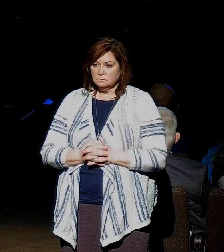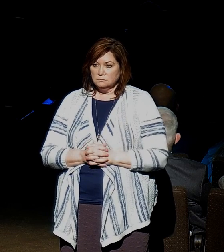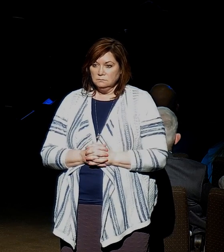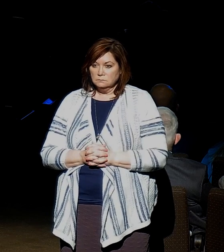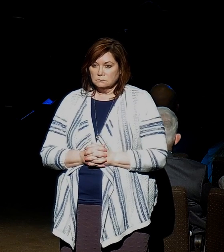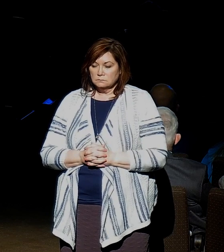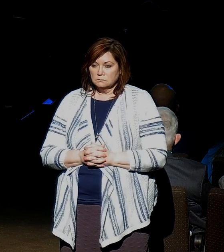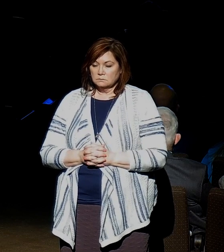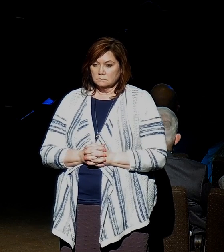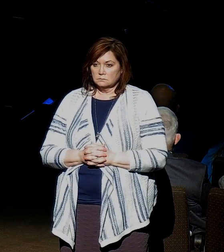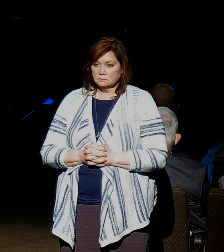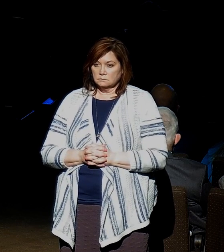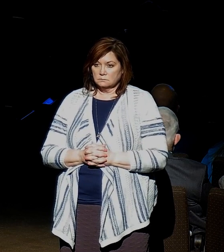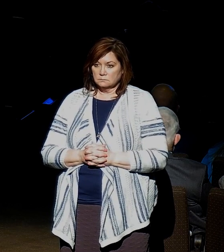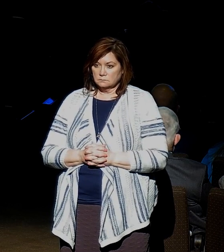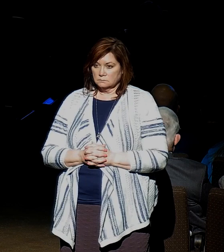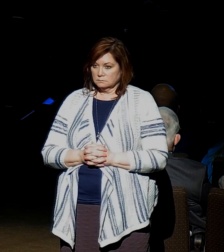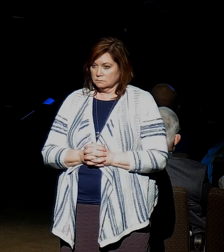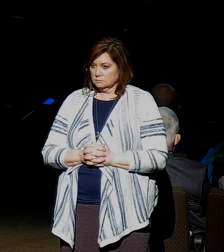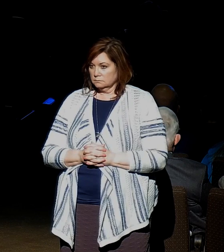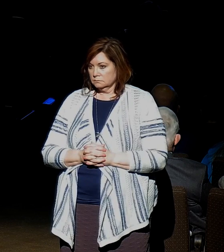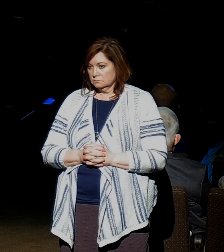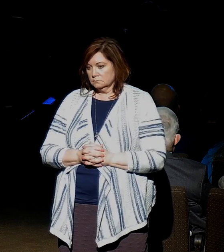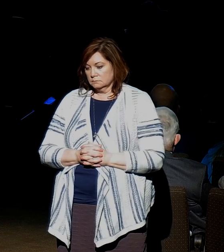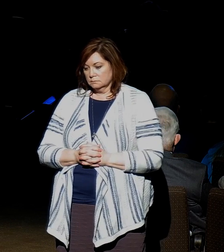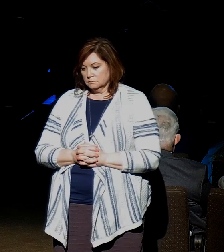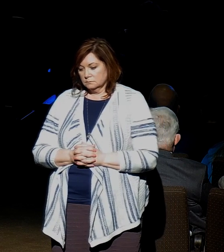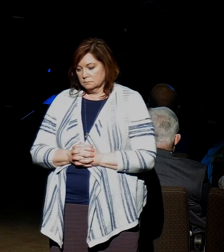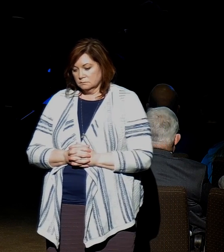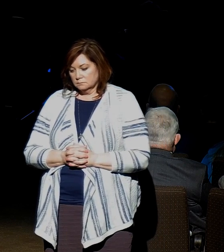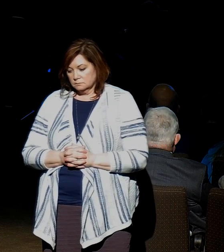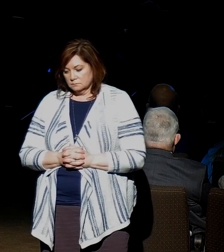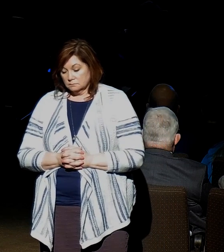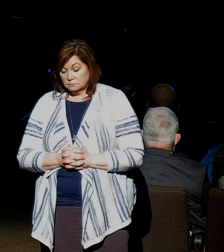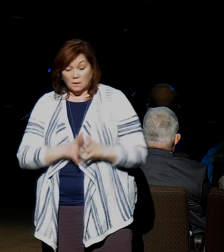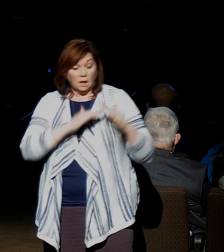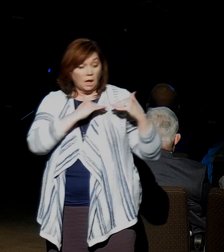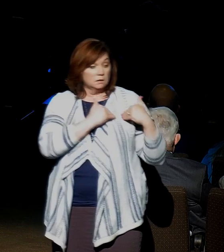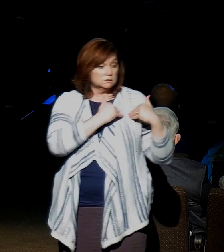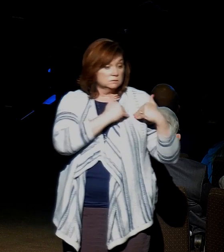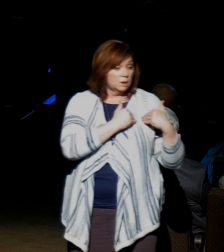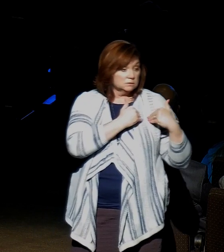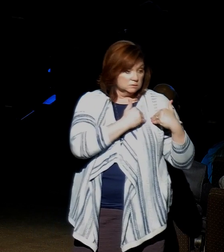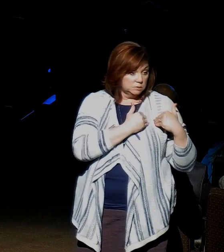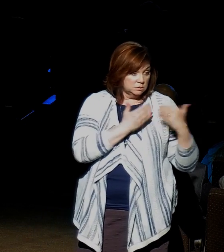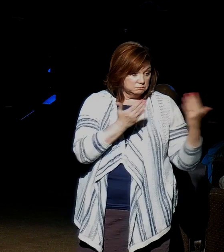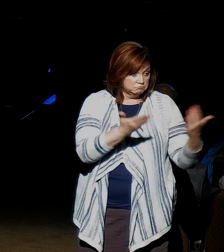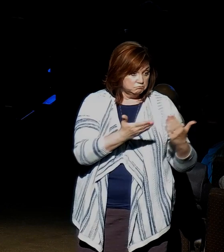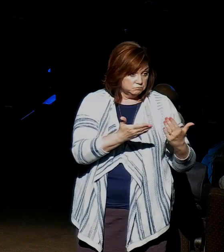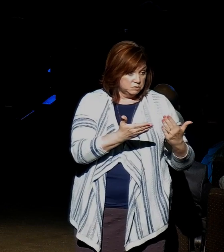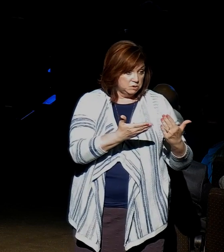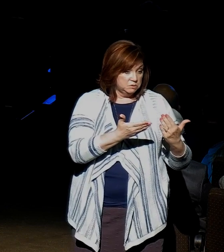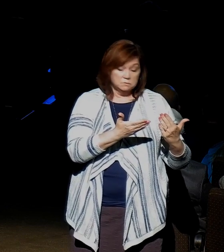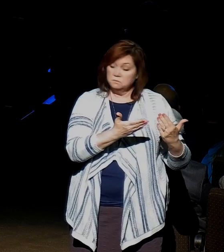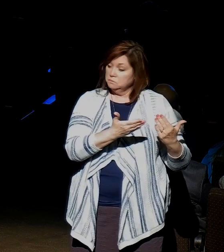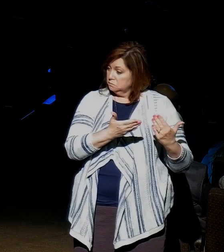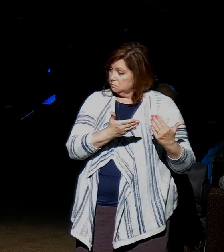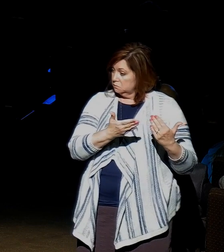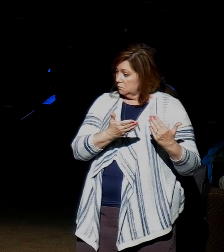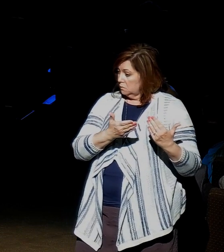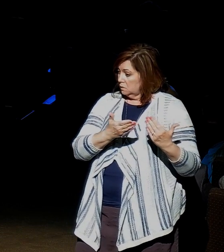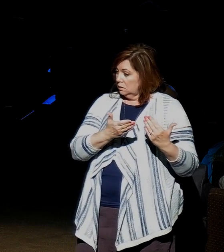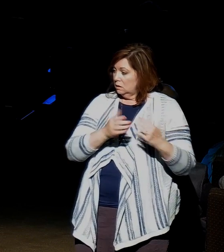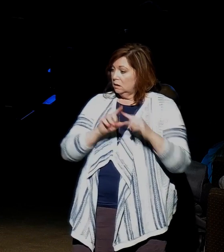It is the duty of nations, as well as men, to own their dependence upon the overruling power of God. The words of our 16th